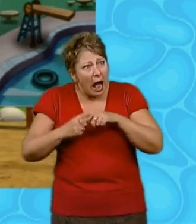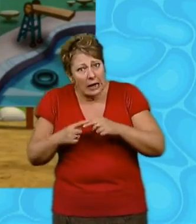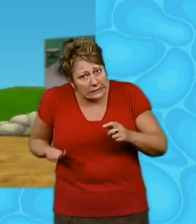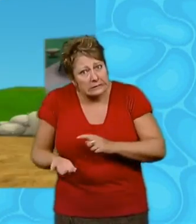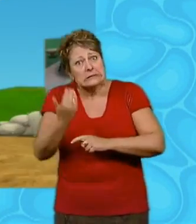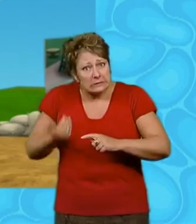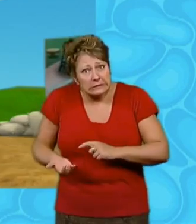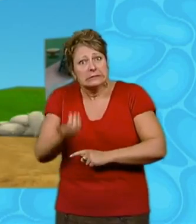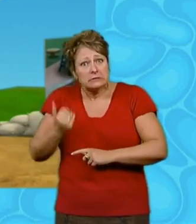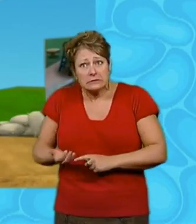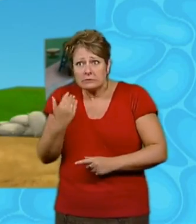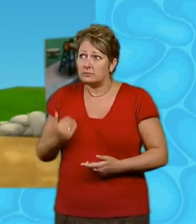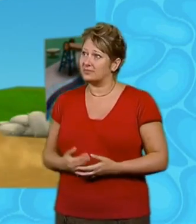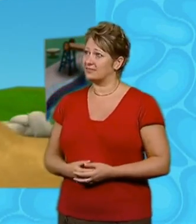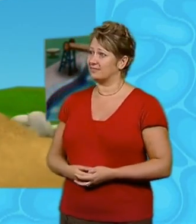can, Dex.